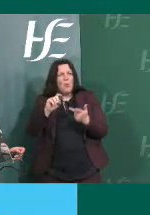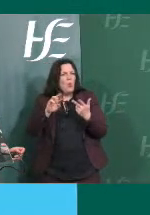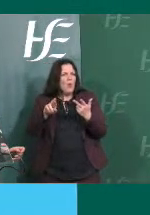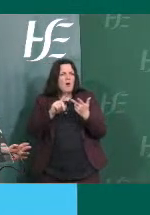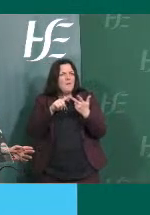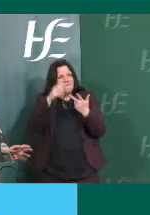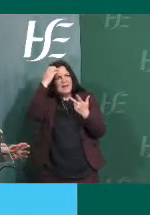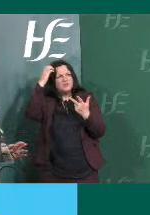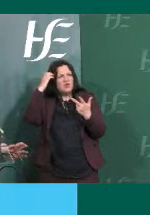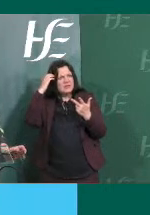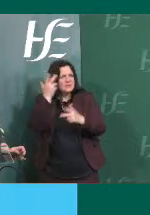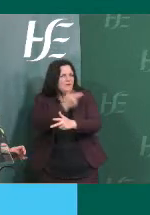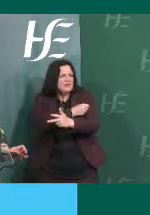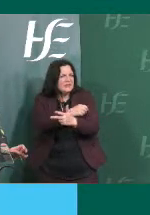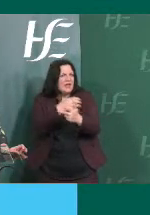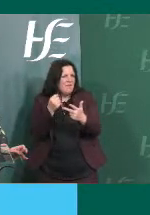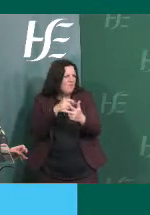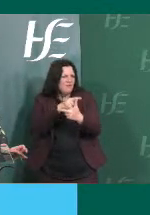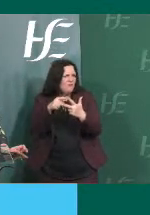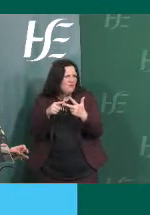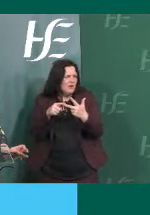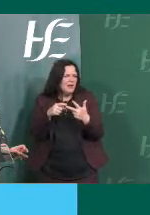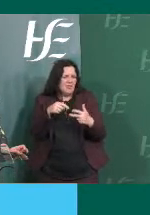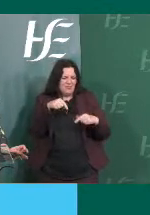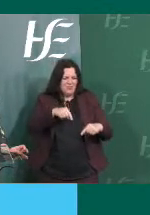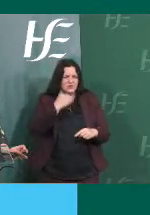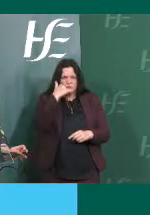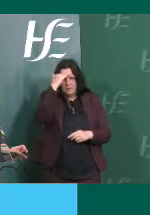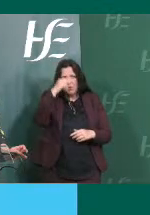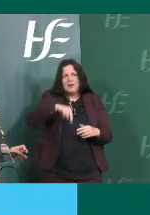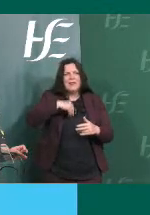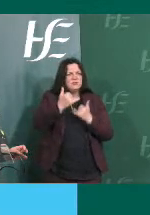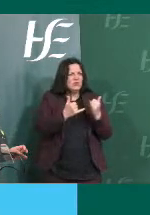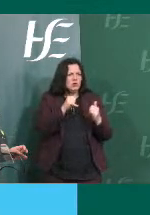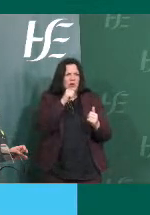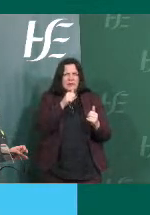that is offered to them, either this summer or coming into the next school year.